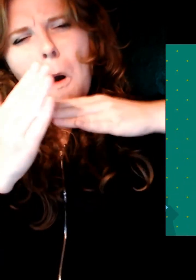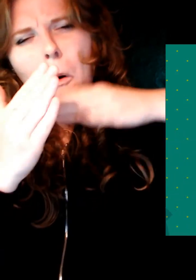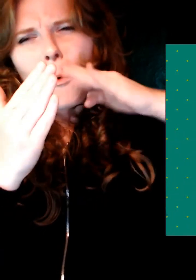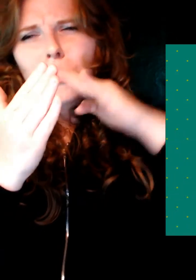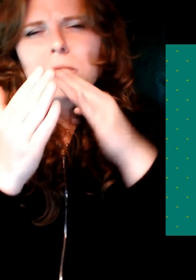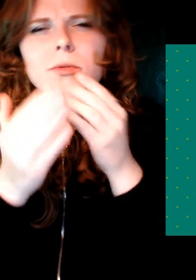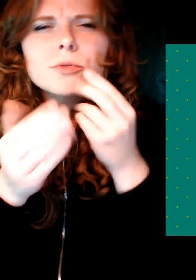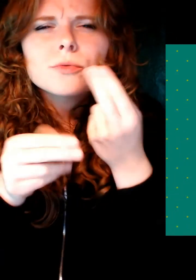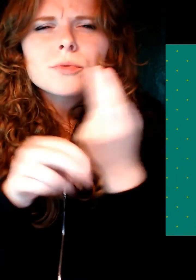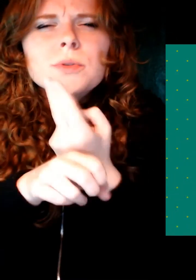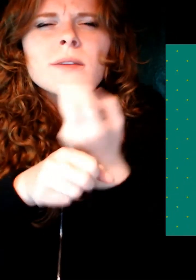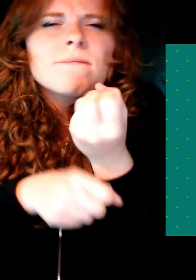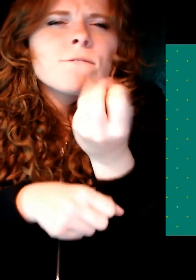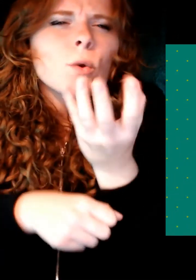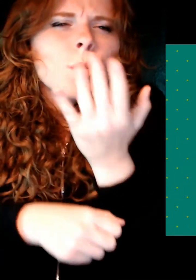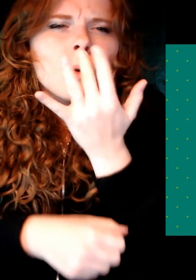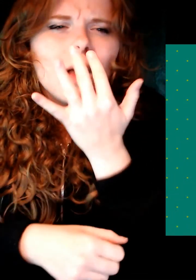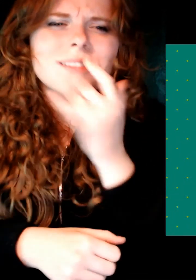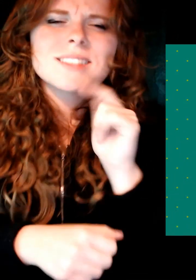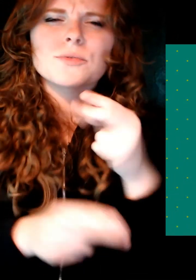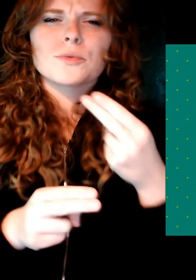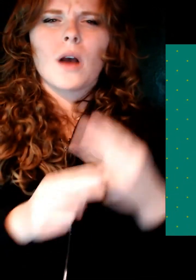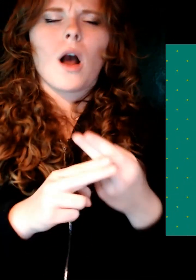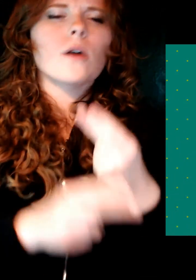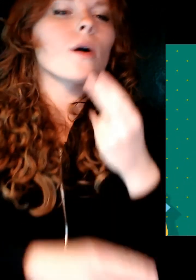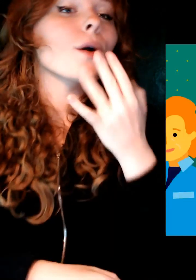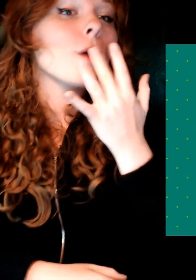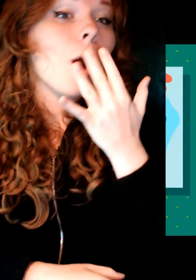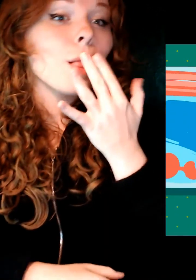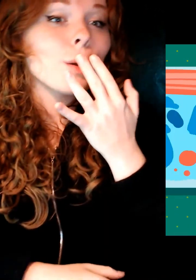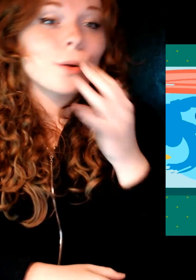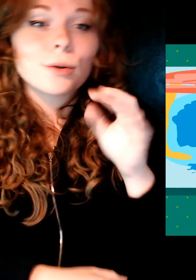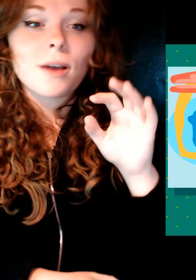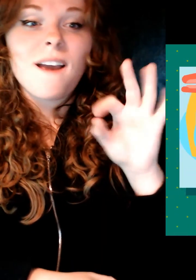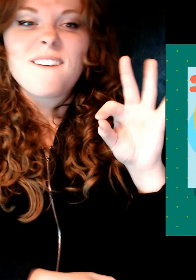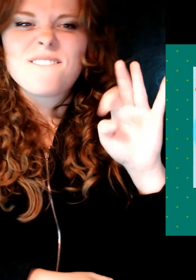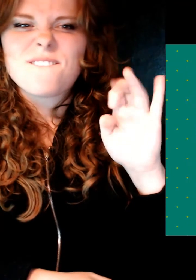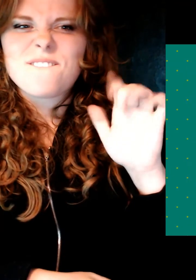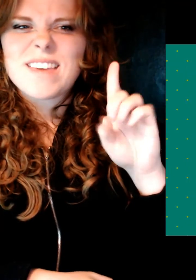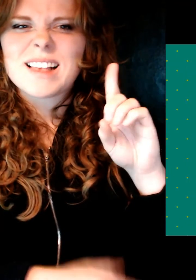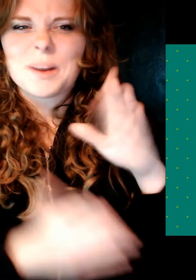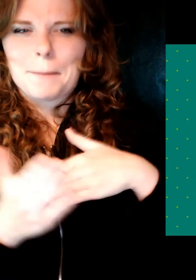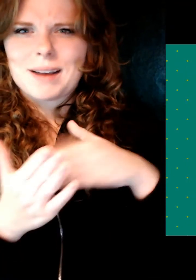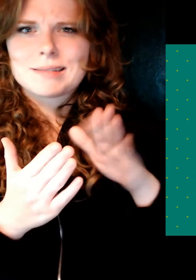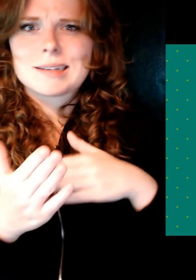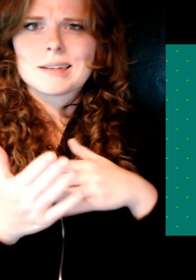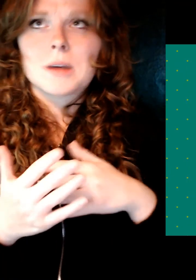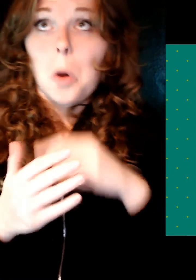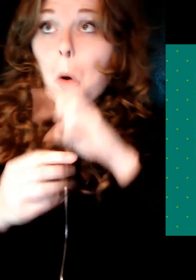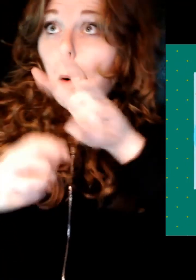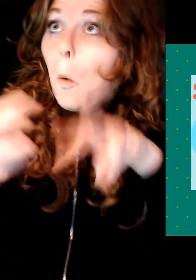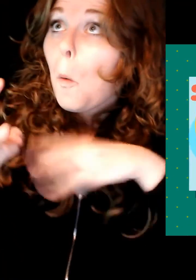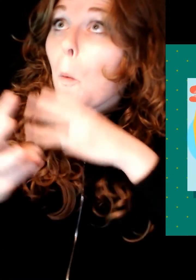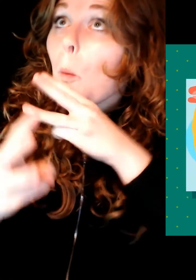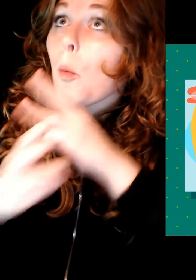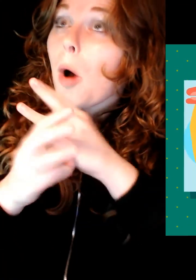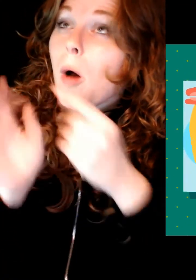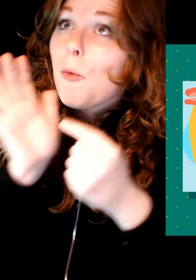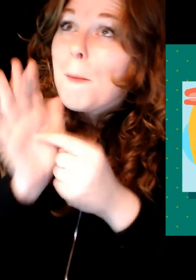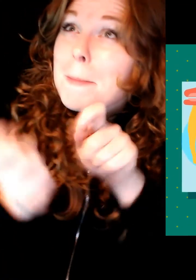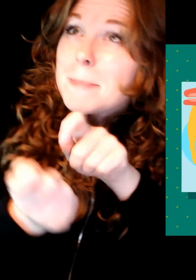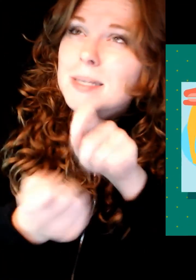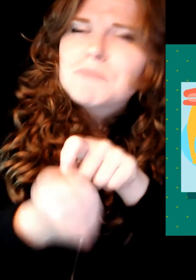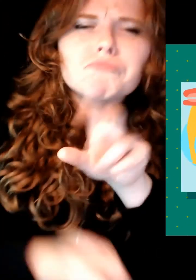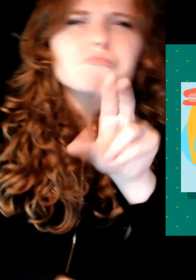few colors. This was known as color field painting. They didn't want to show pictures of the world or represent anything else. They